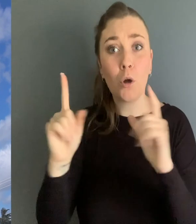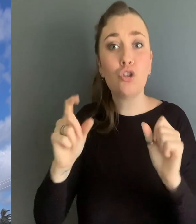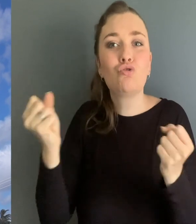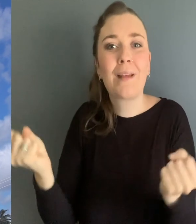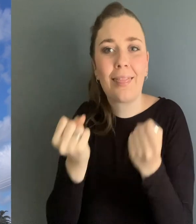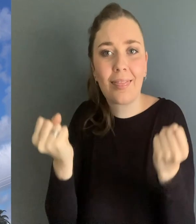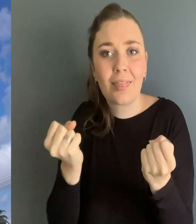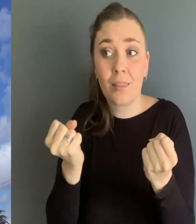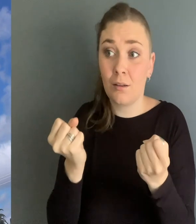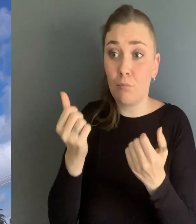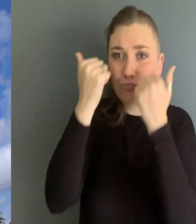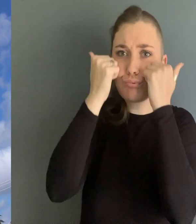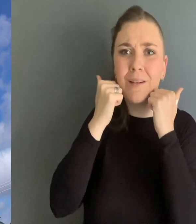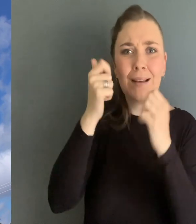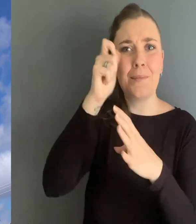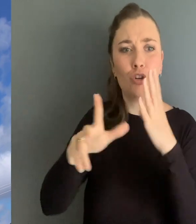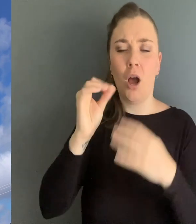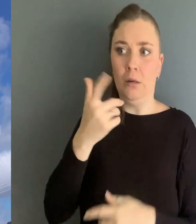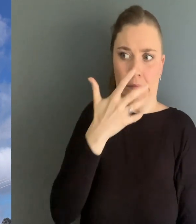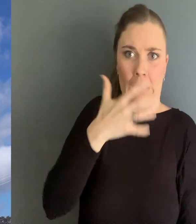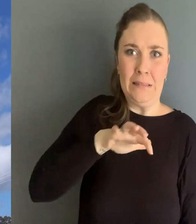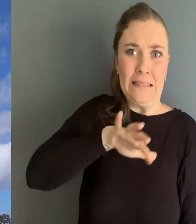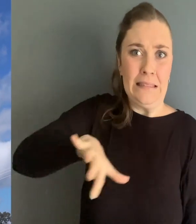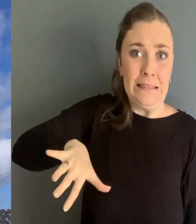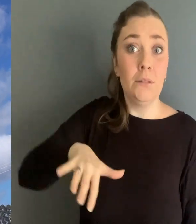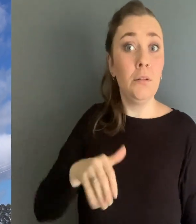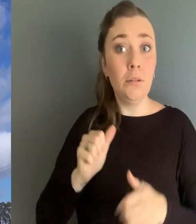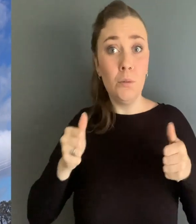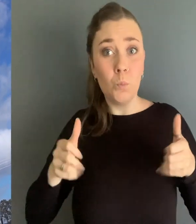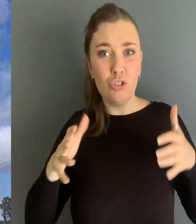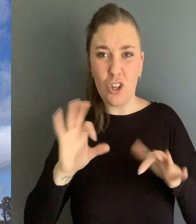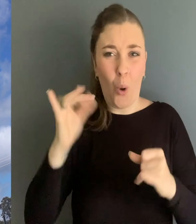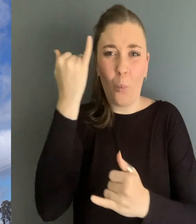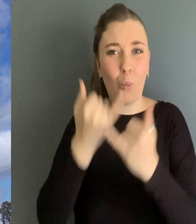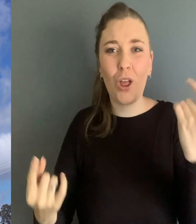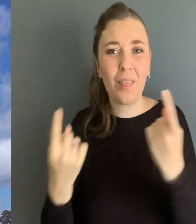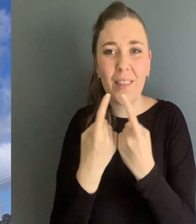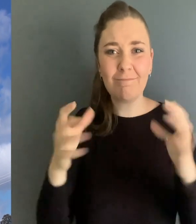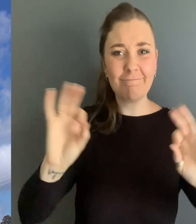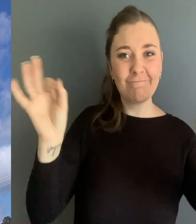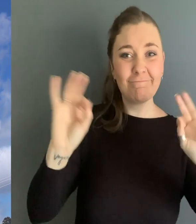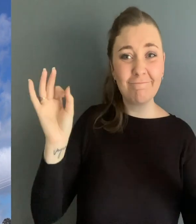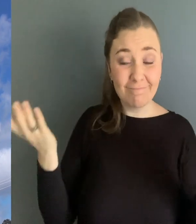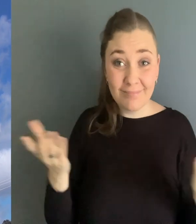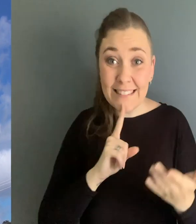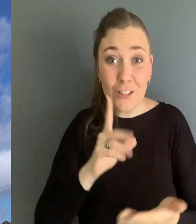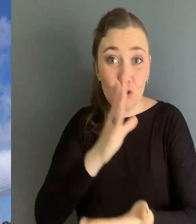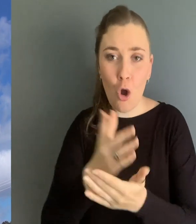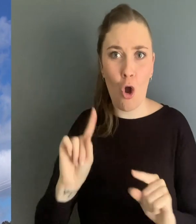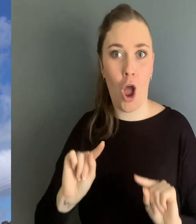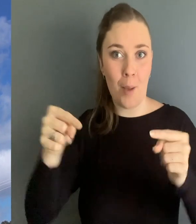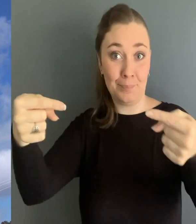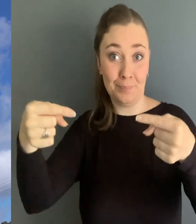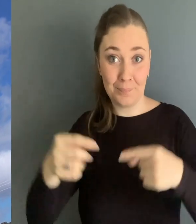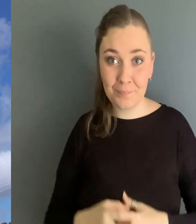it proves that disability isn't shameful that using a wheelchair is not the worst thing that can happen to a person and in fact it's quite the opposite